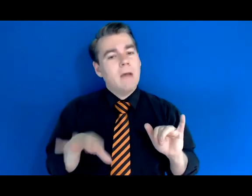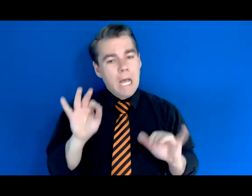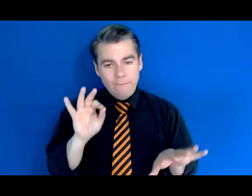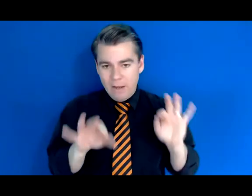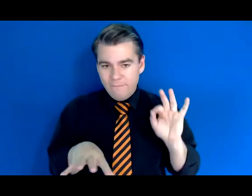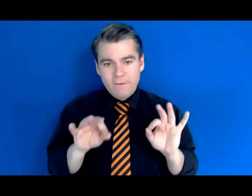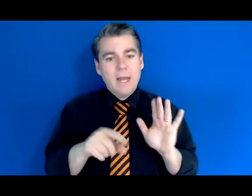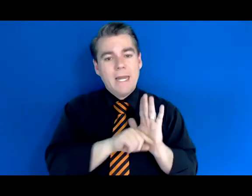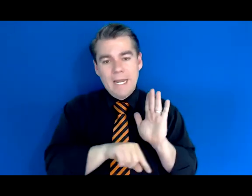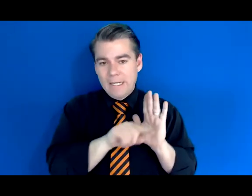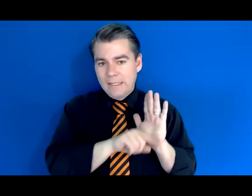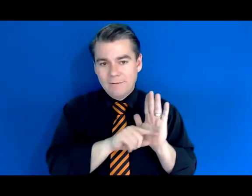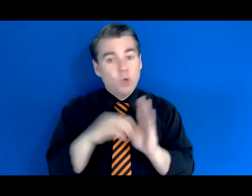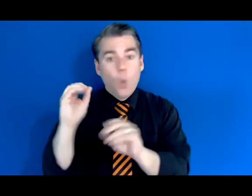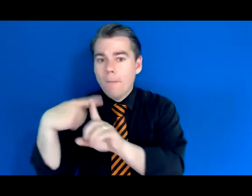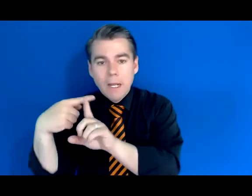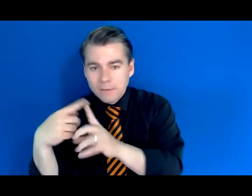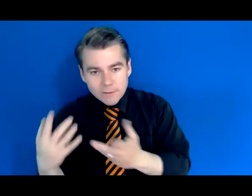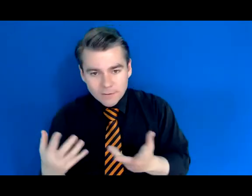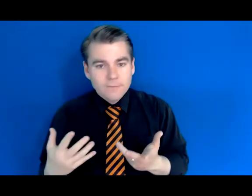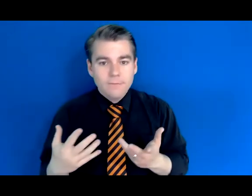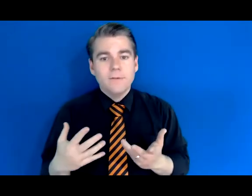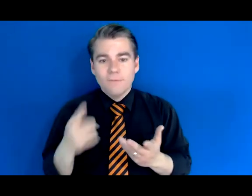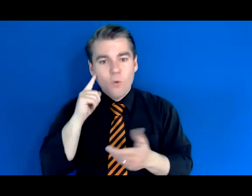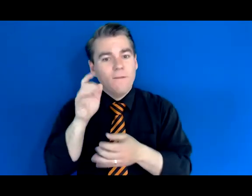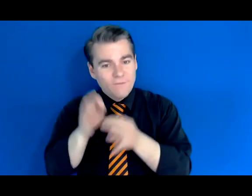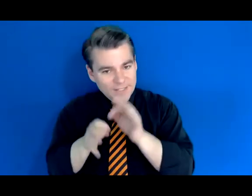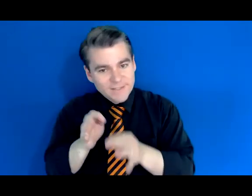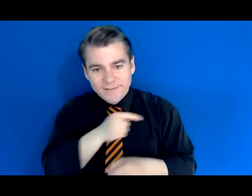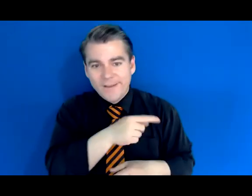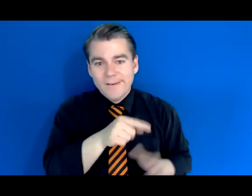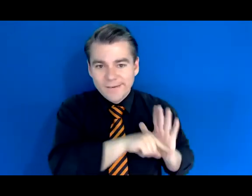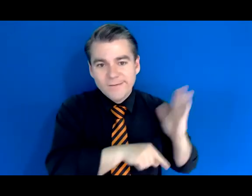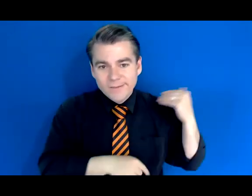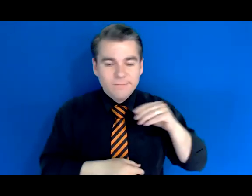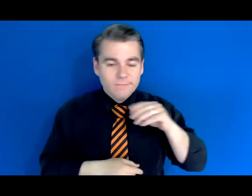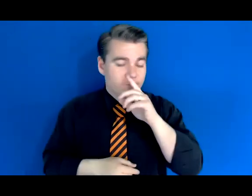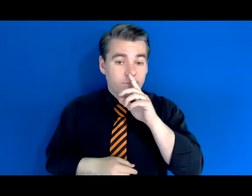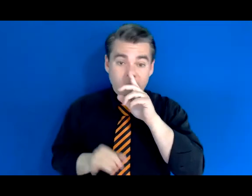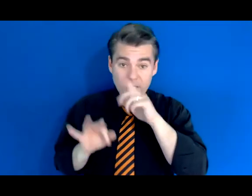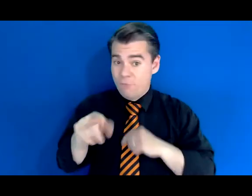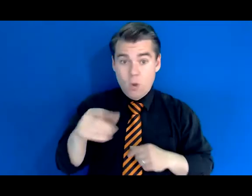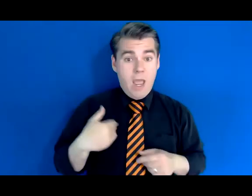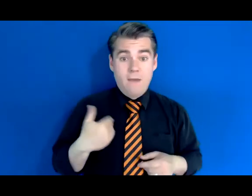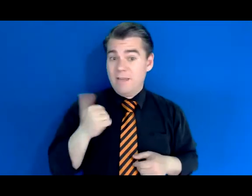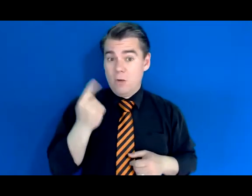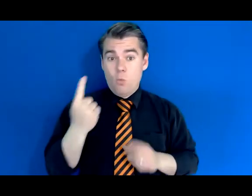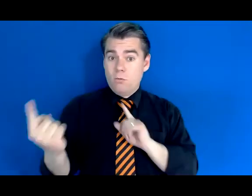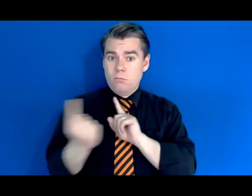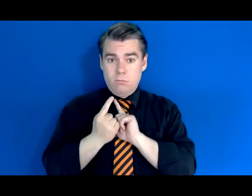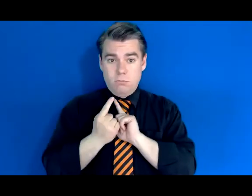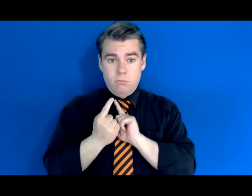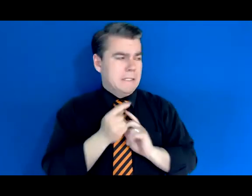with no positive posted to correct the initial negative. So if you have anyone that comes to you and says, I